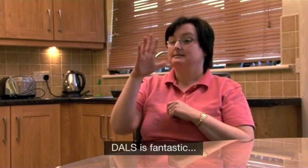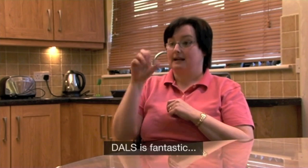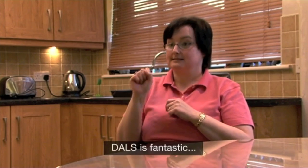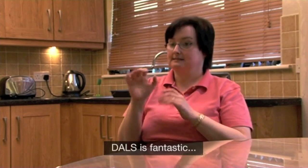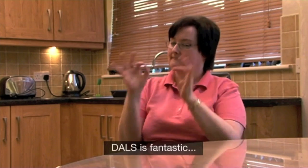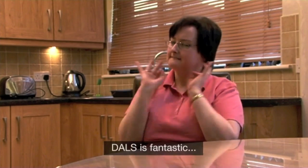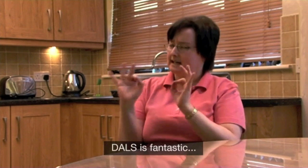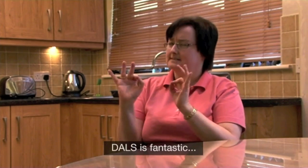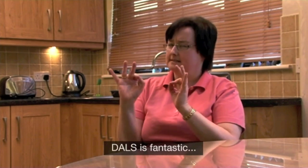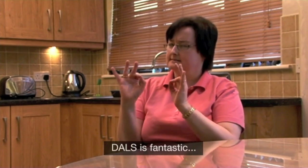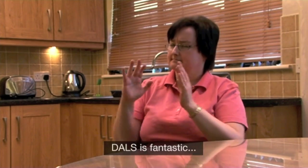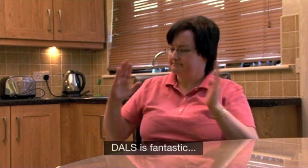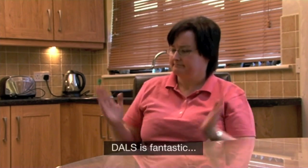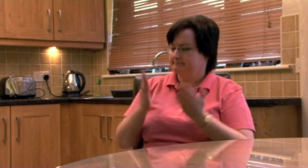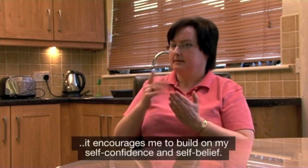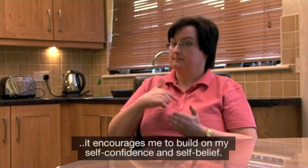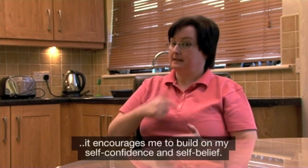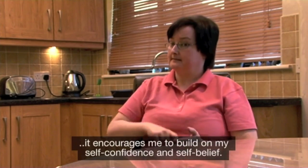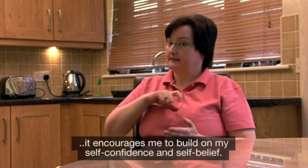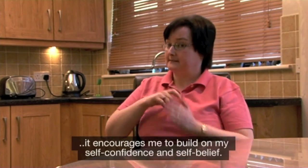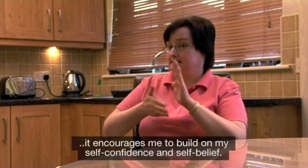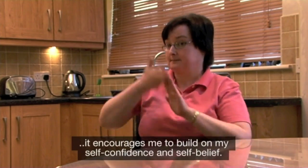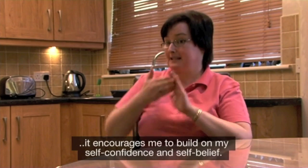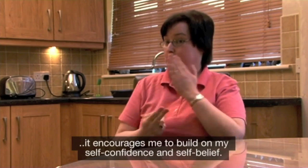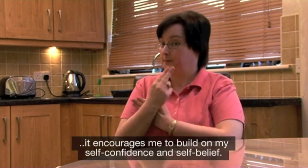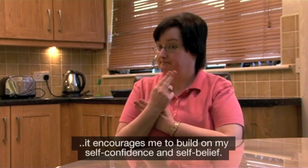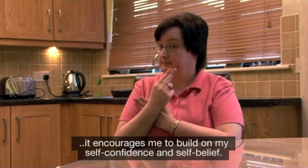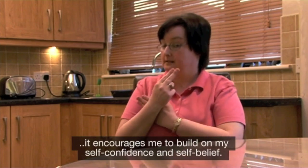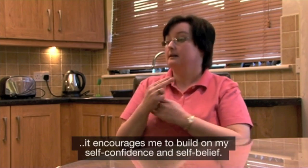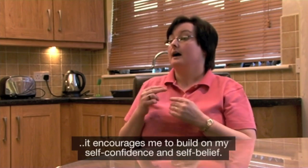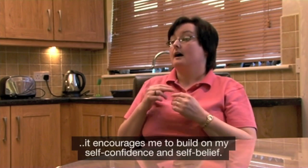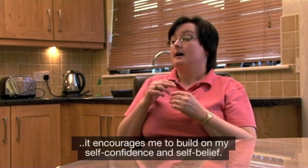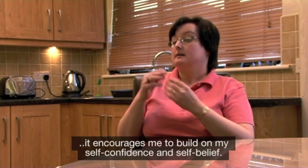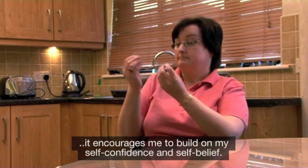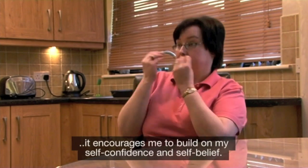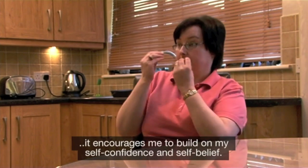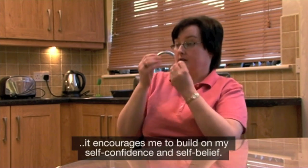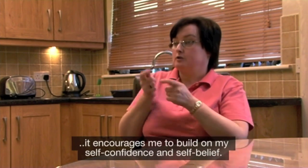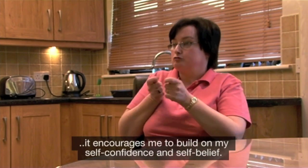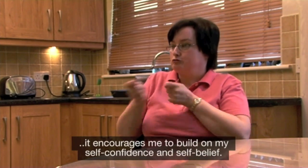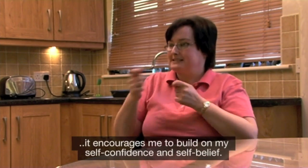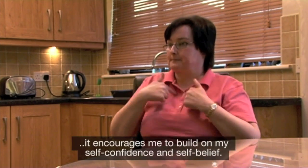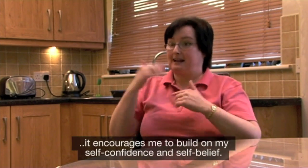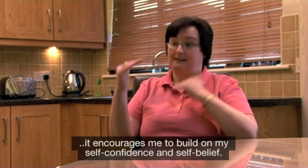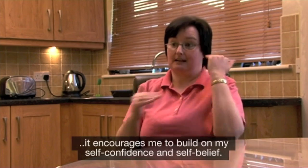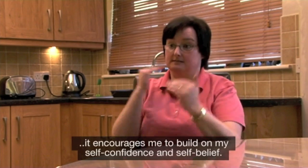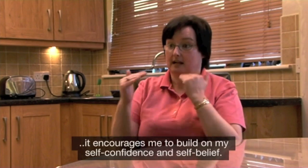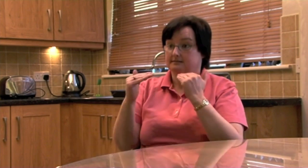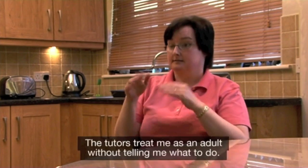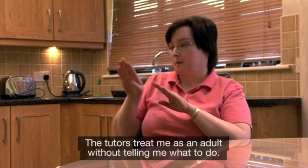is fantastic. It encourages me to build on my self-confidence and self-belief. The